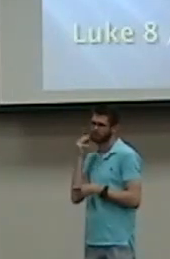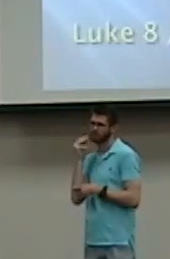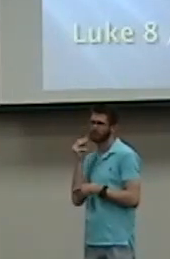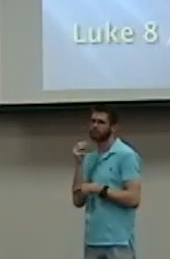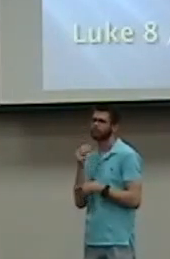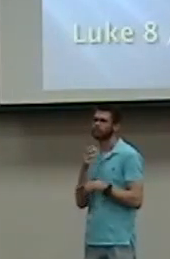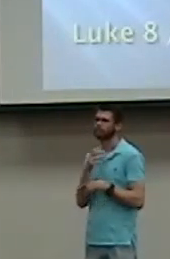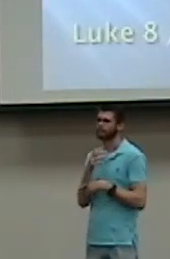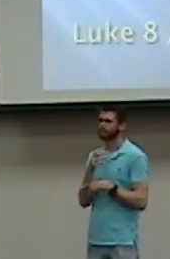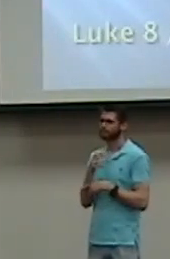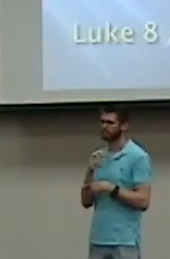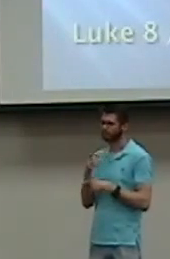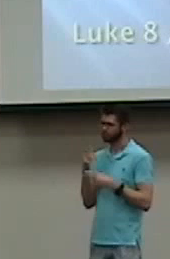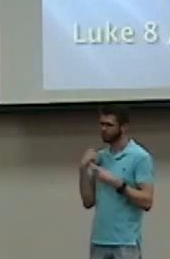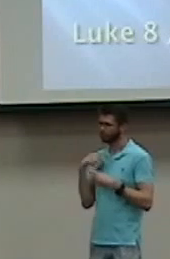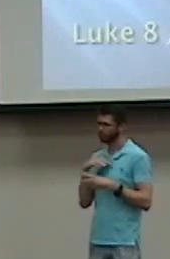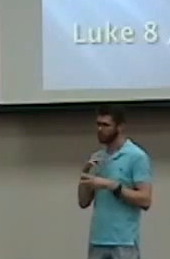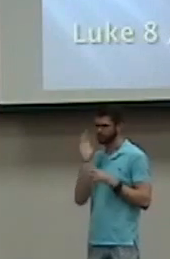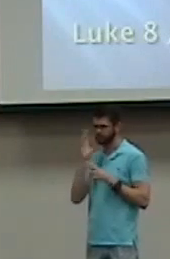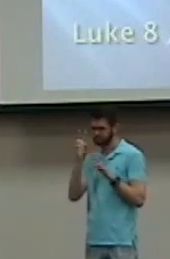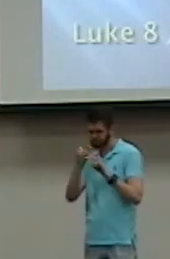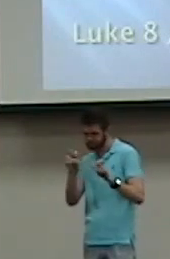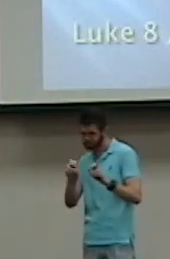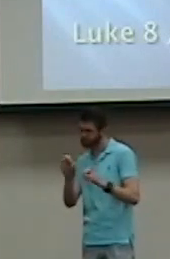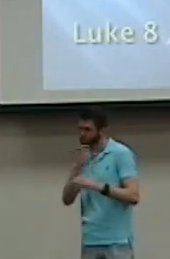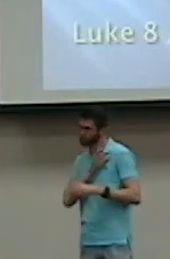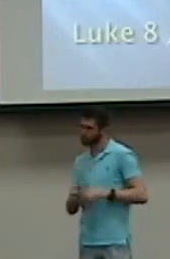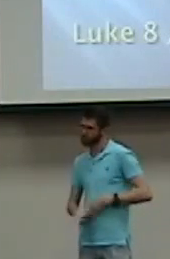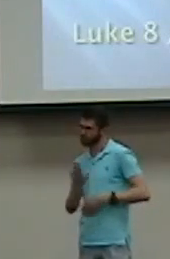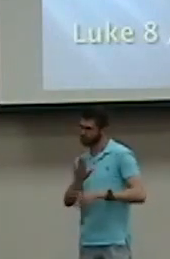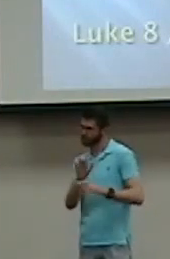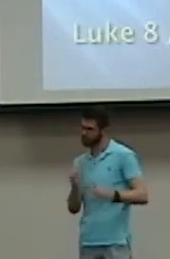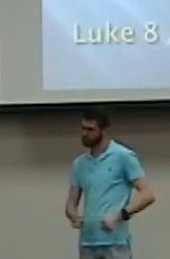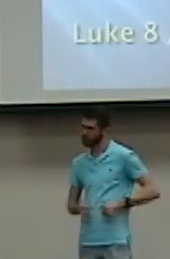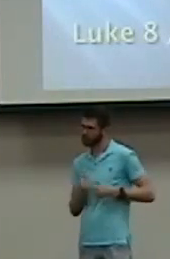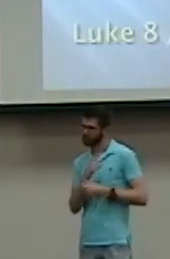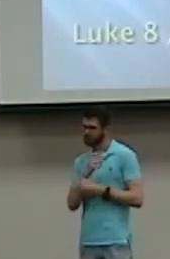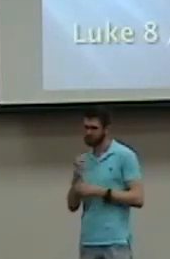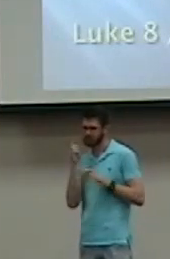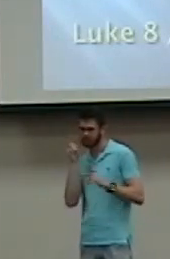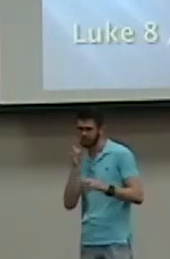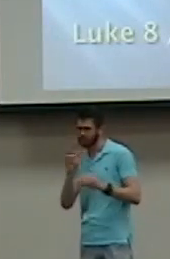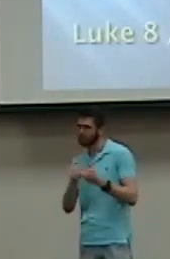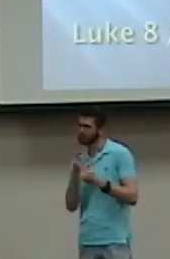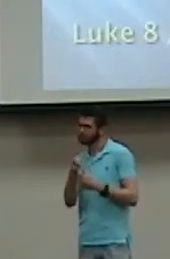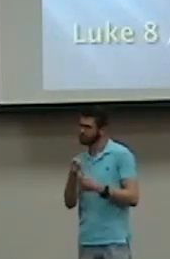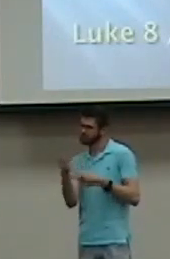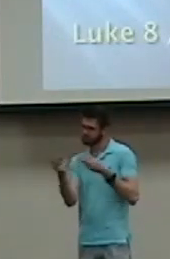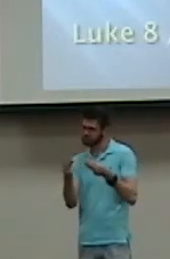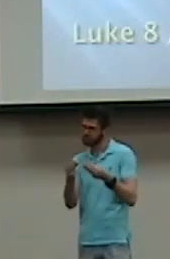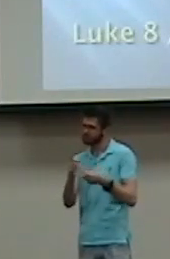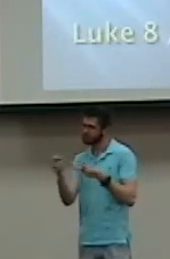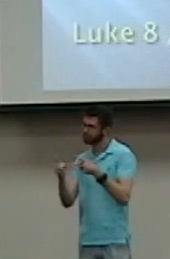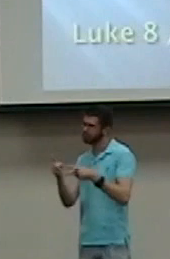walk in His shoes to learn how He ministered to those who are suffering from this kind of condition.